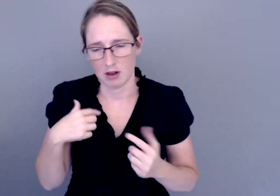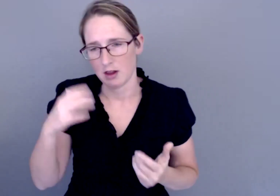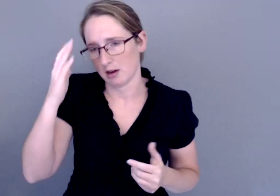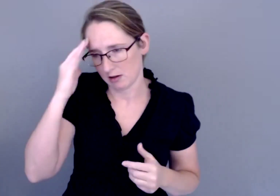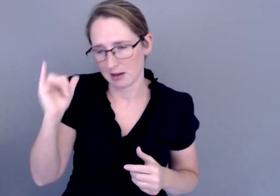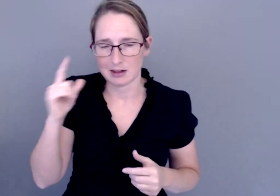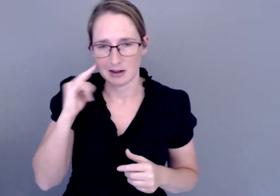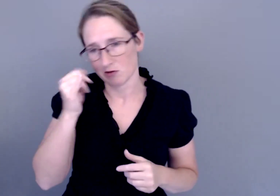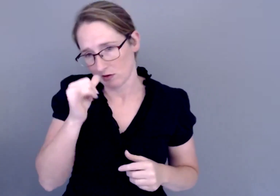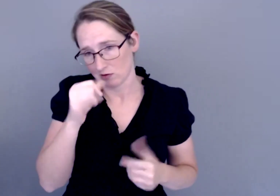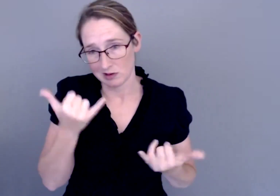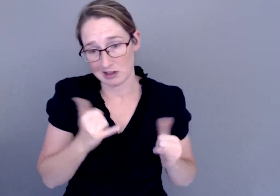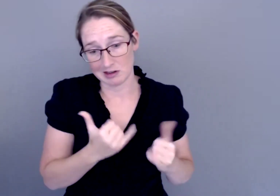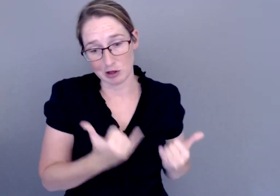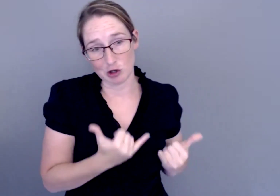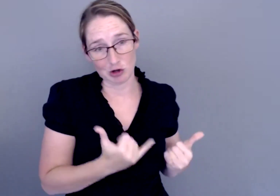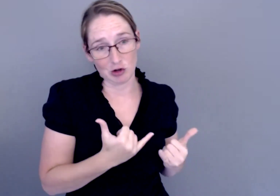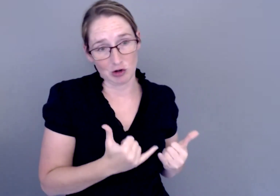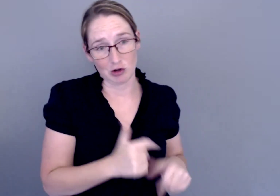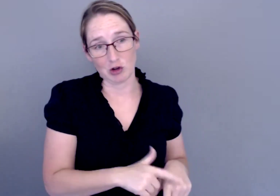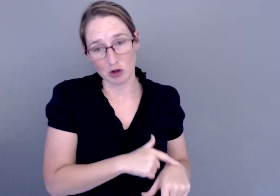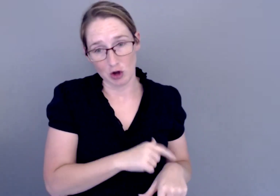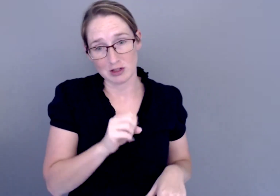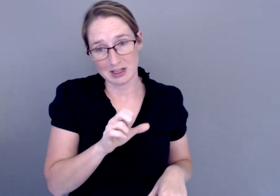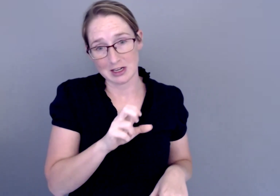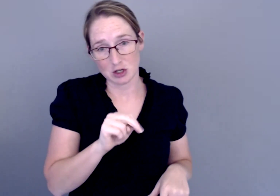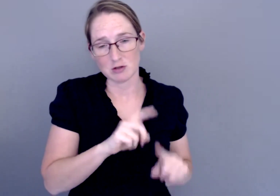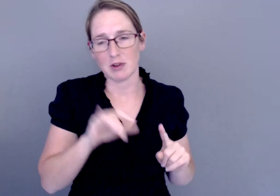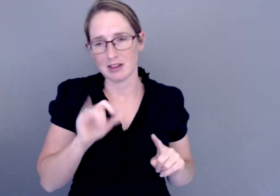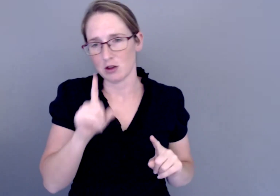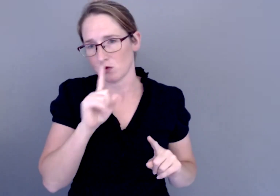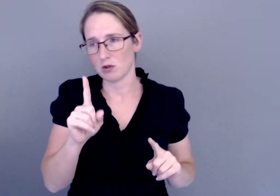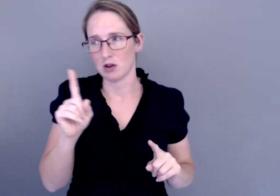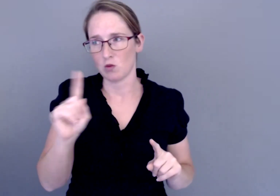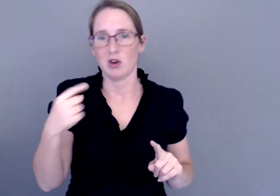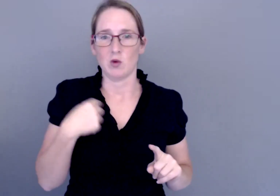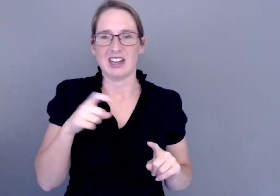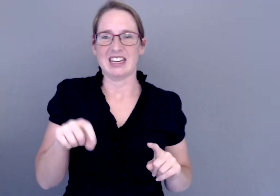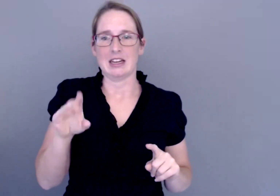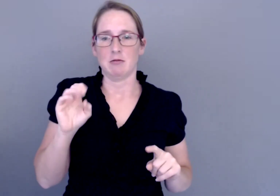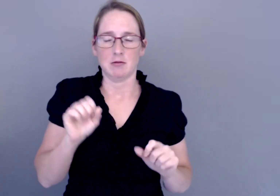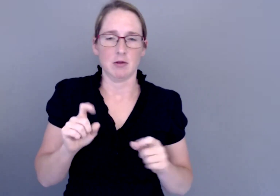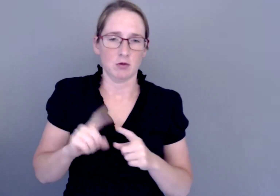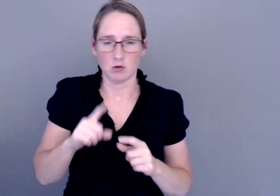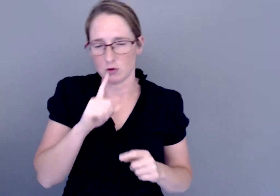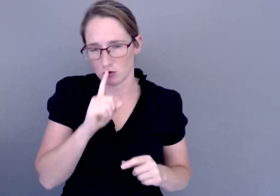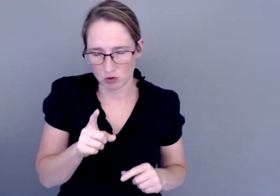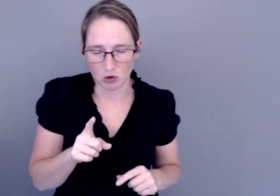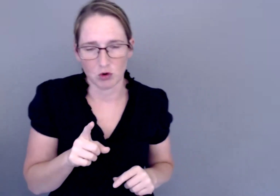sounds ridiculous when we're still in the current long session, but that is really where we need to be in order to ensure